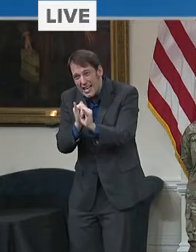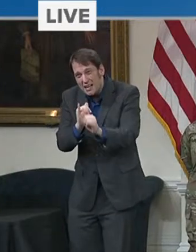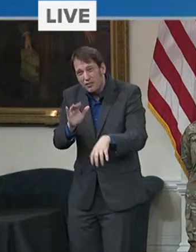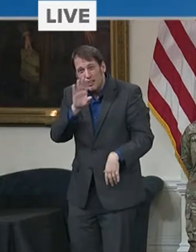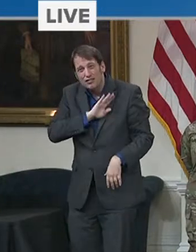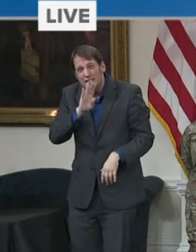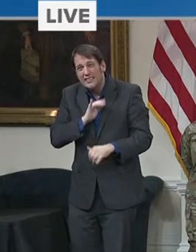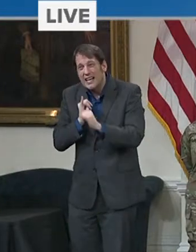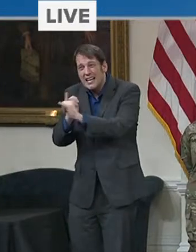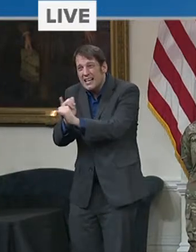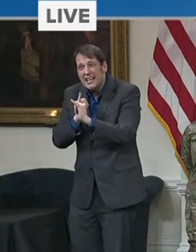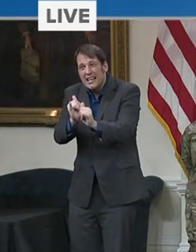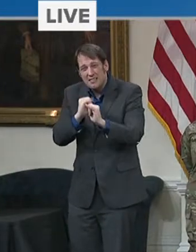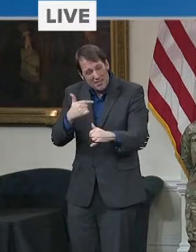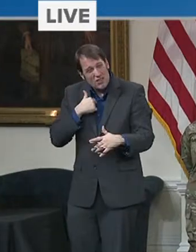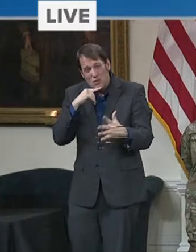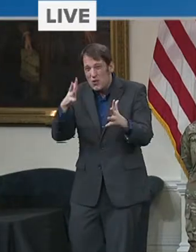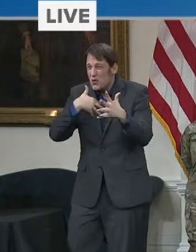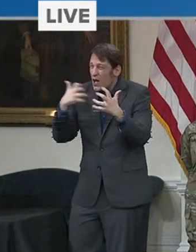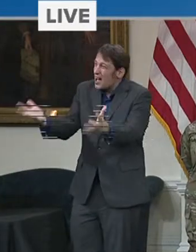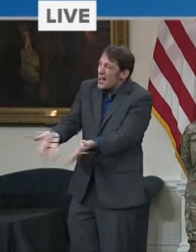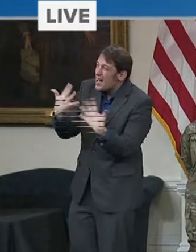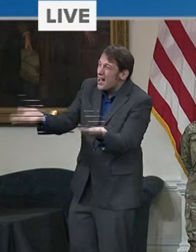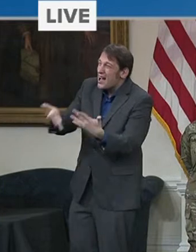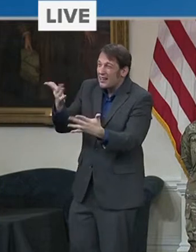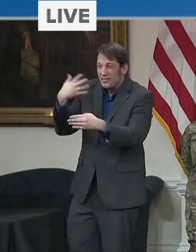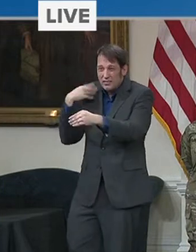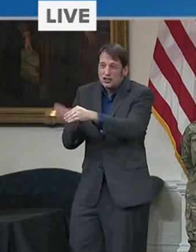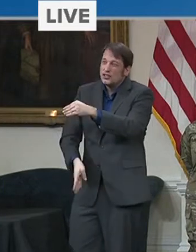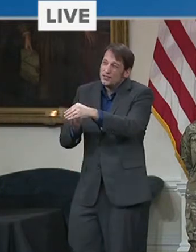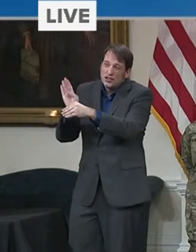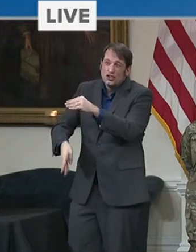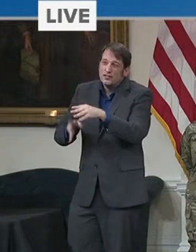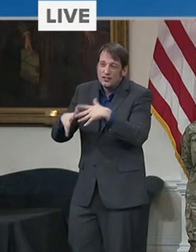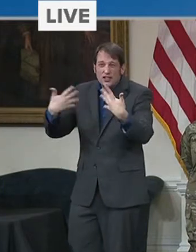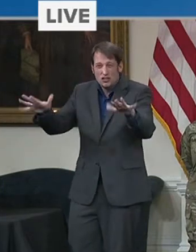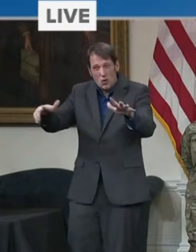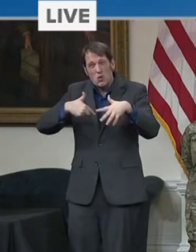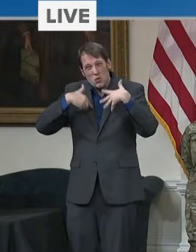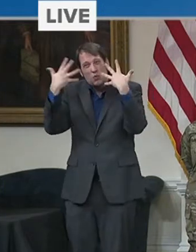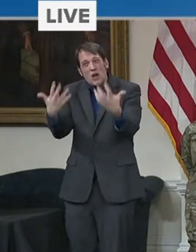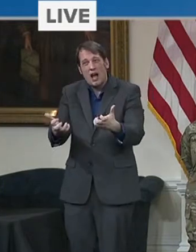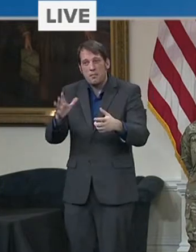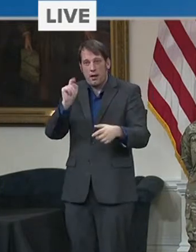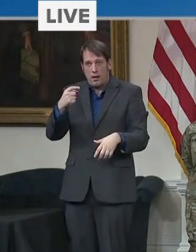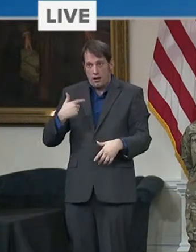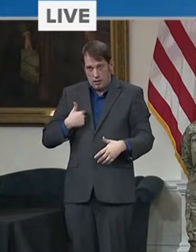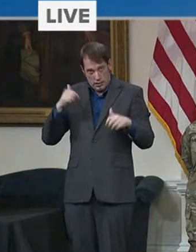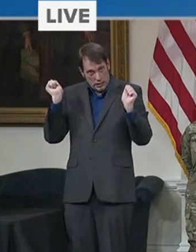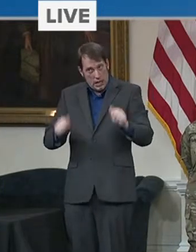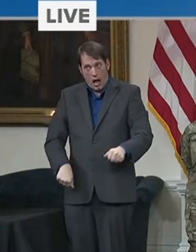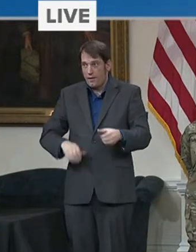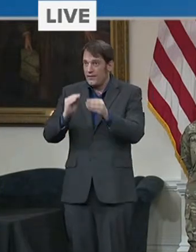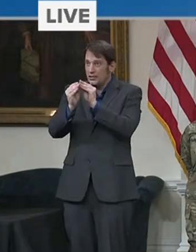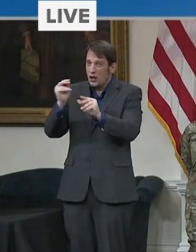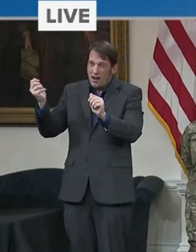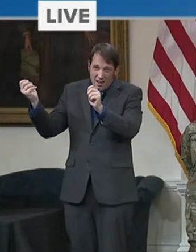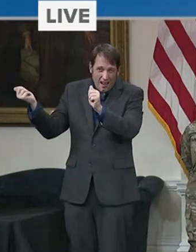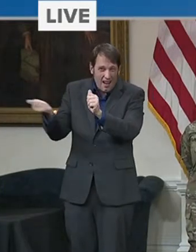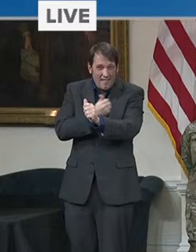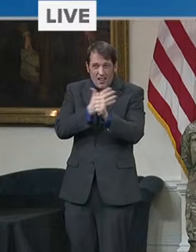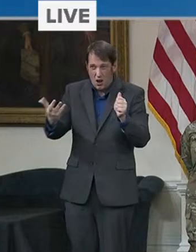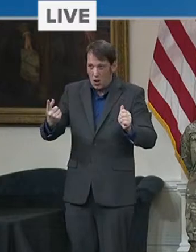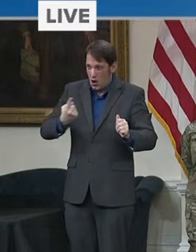this pandemic behind us than I am. We can't fix all of these problems by ourselves. We can't fix them